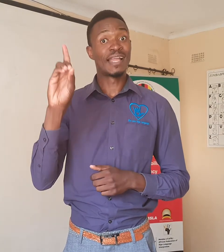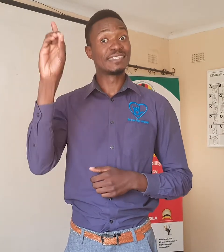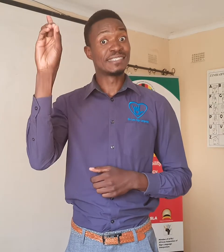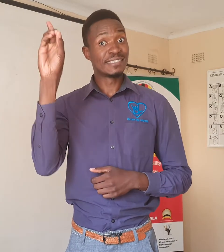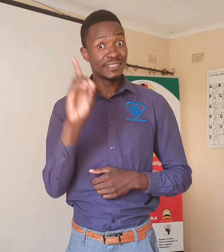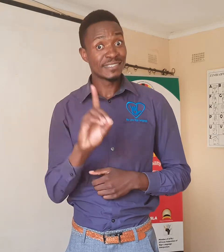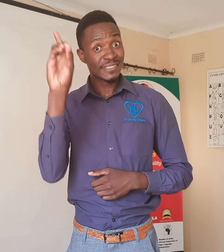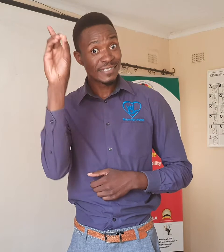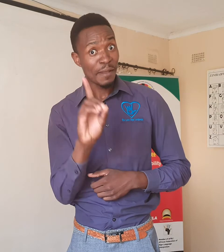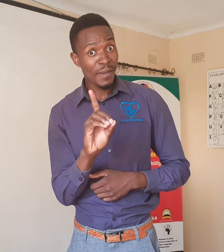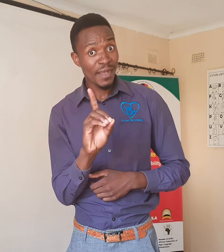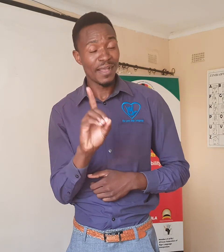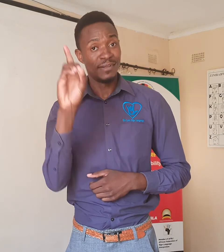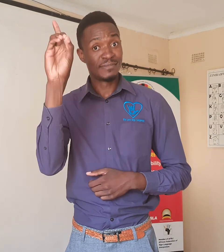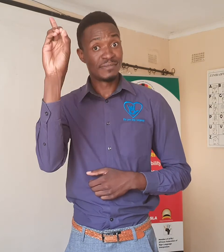Then D, December,